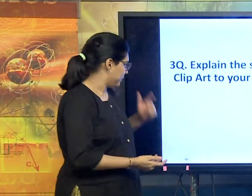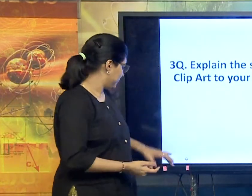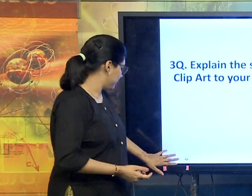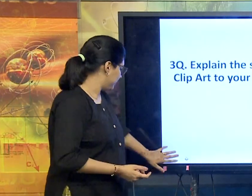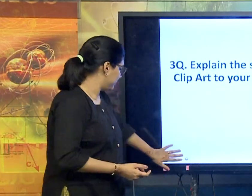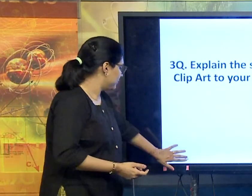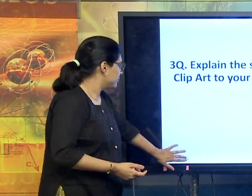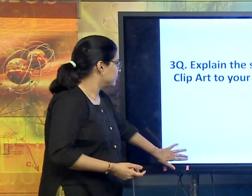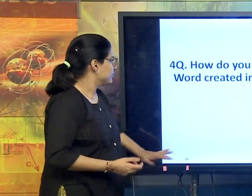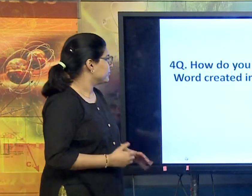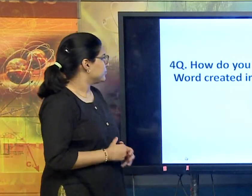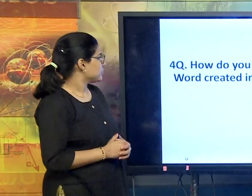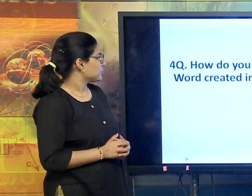yourself.